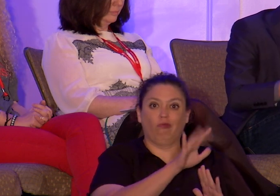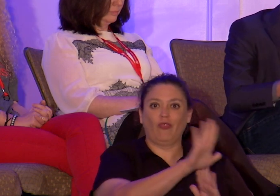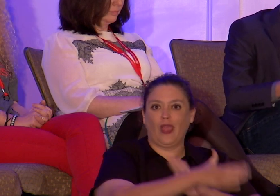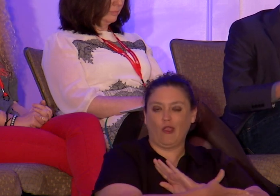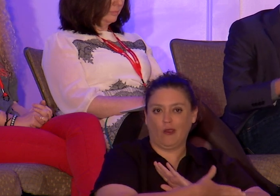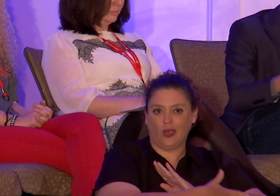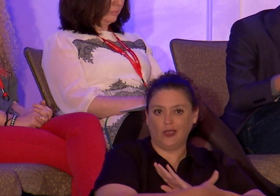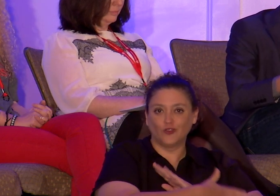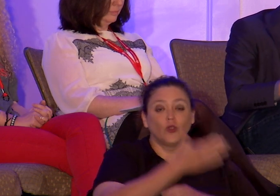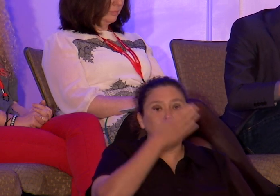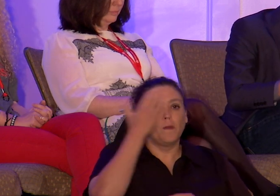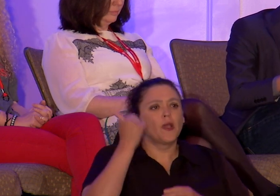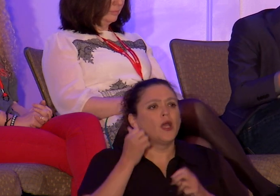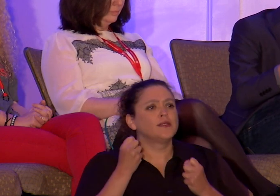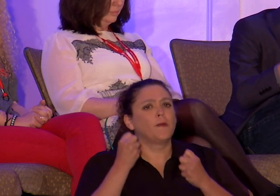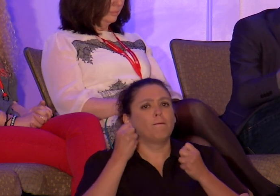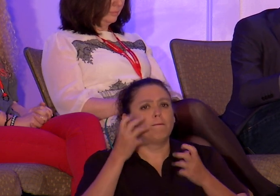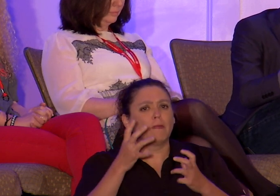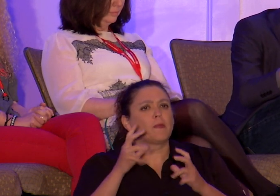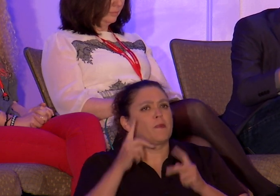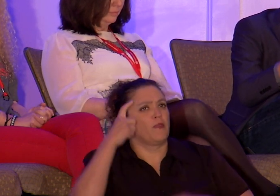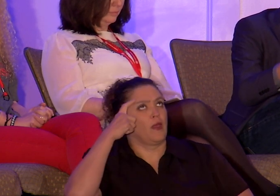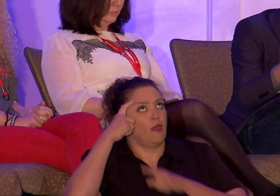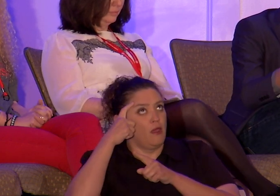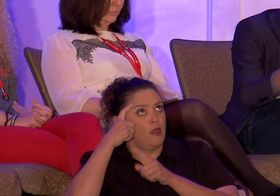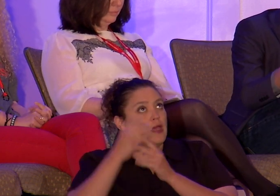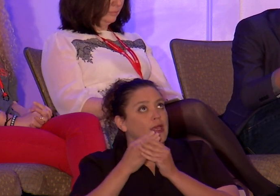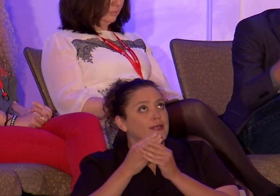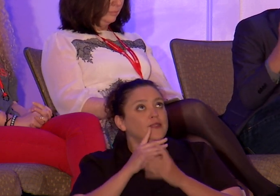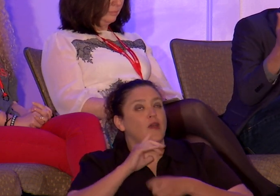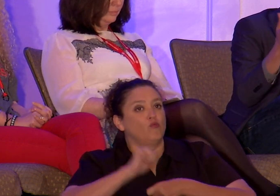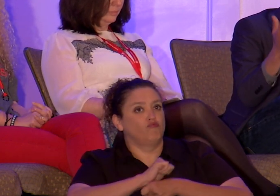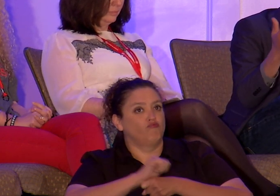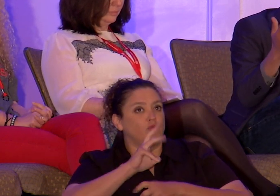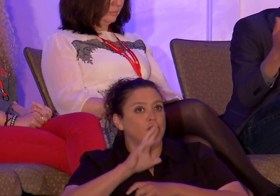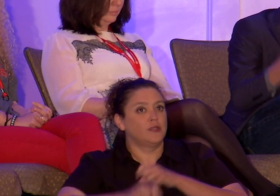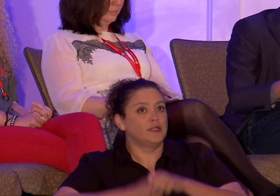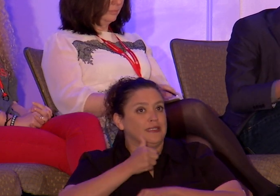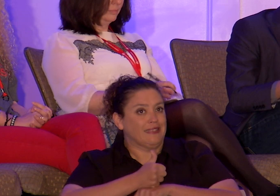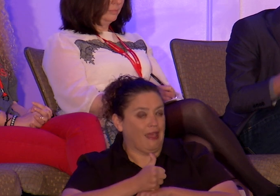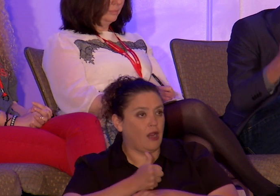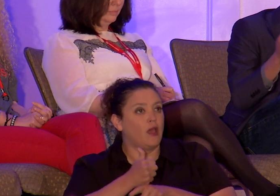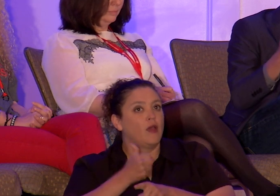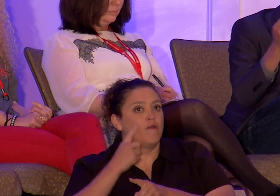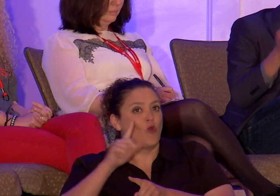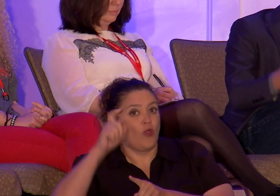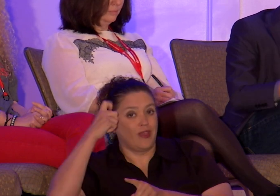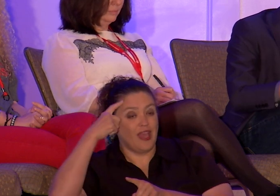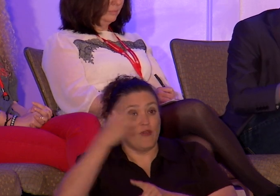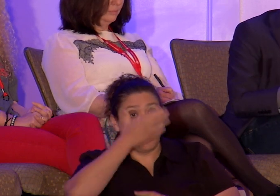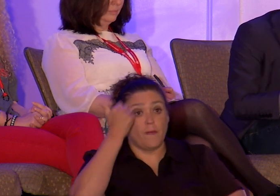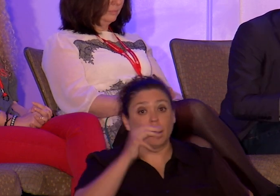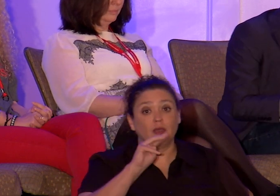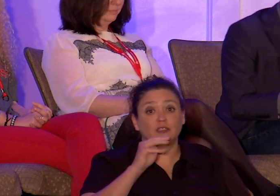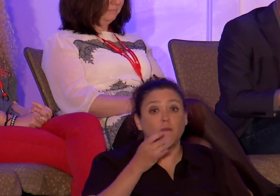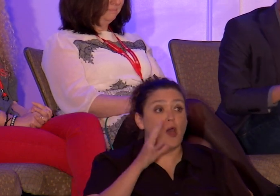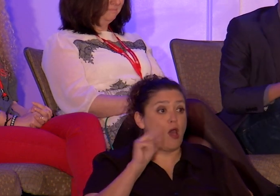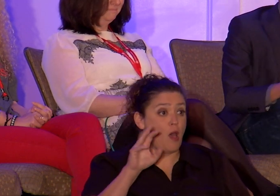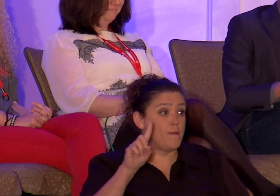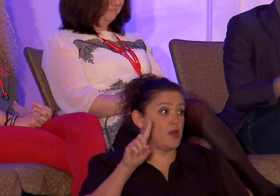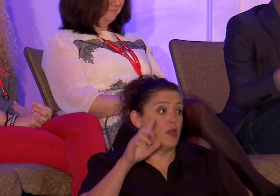quote unquote, think that Islam was intentionally made to create a theocracy because Muhammad, Prophet, peace be upon him,